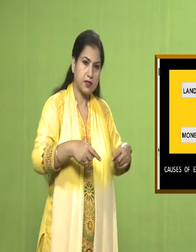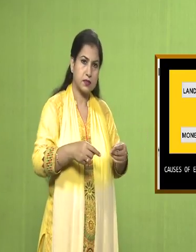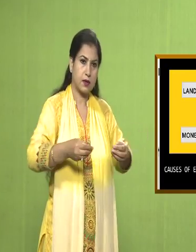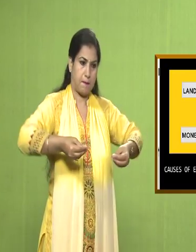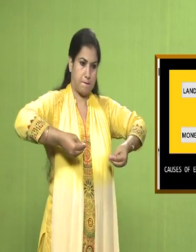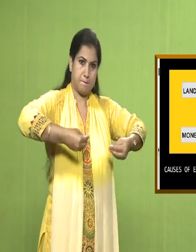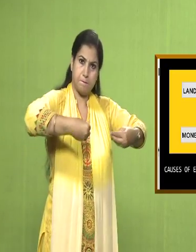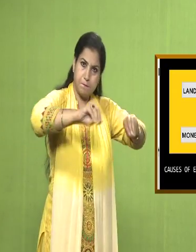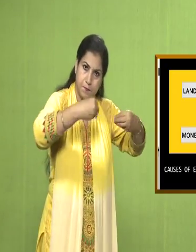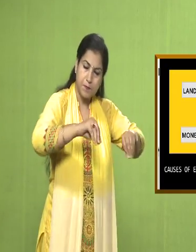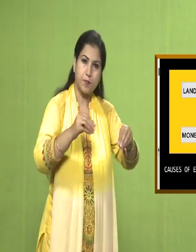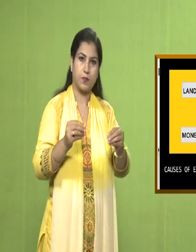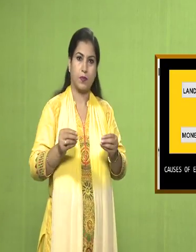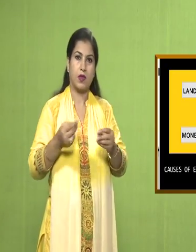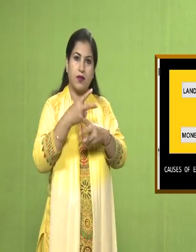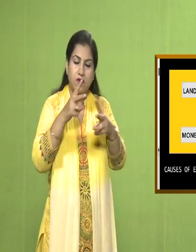a money based economy.